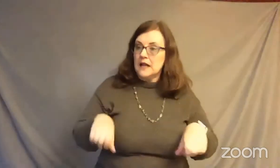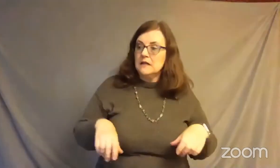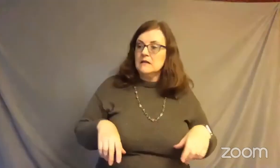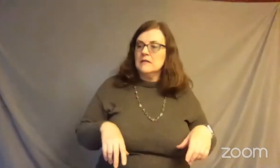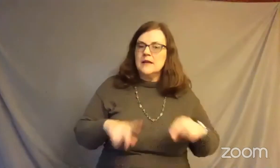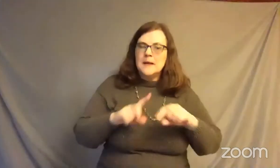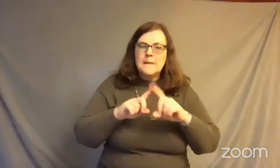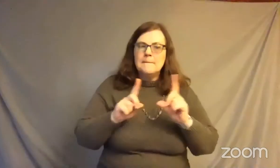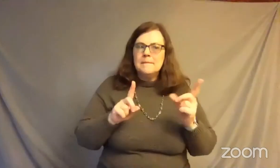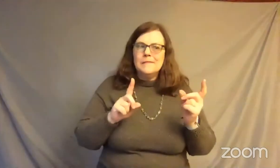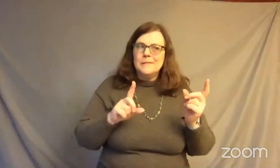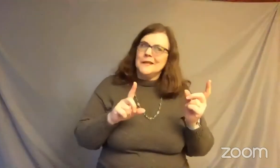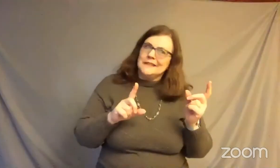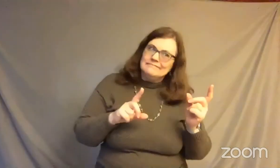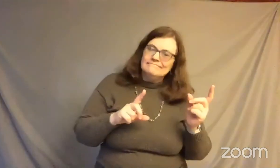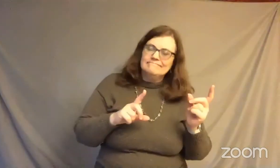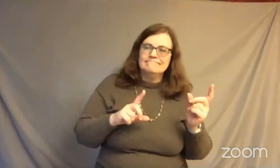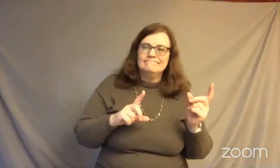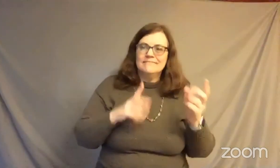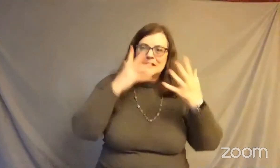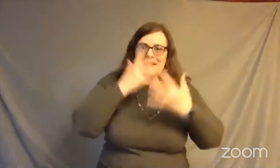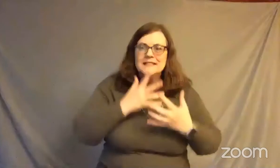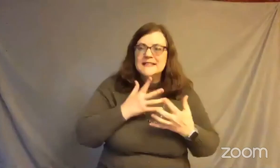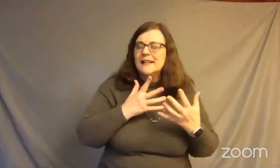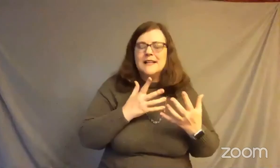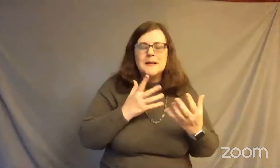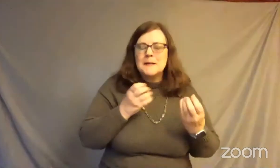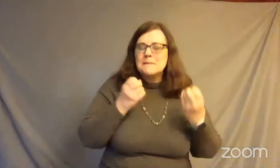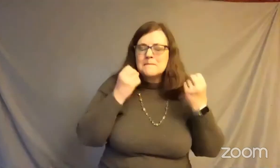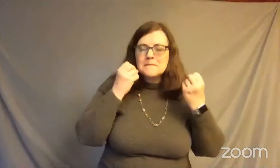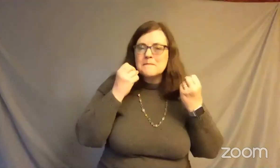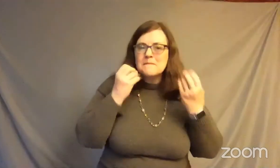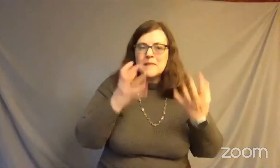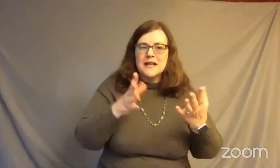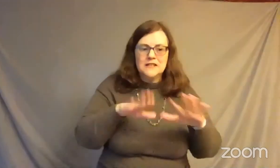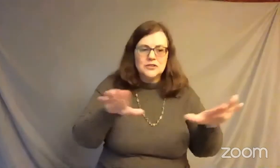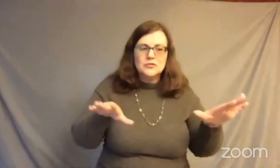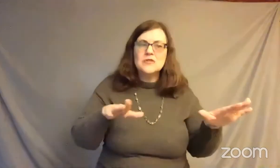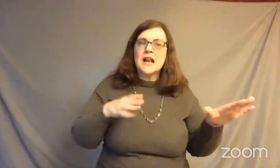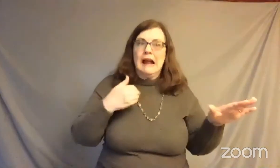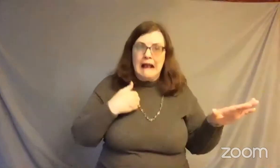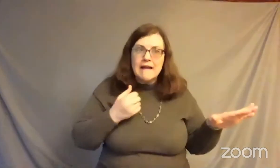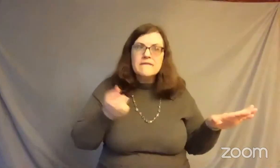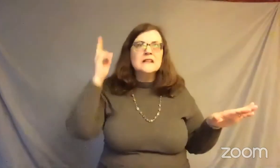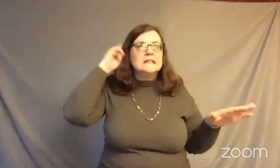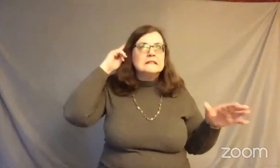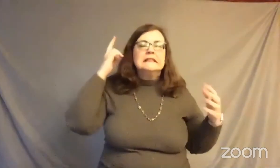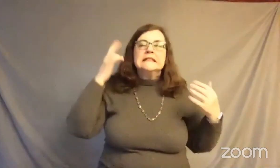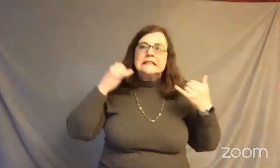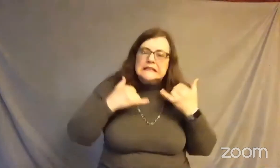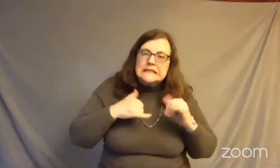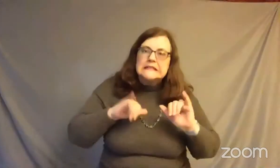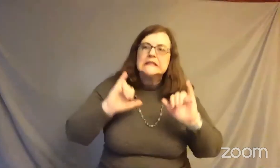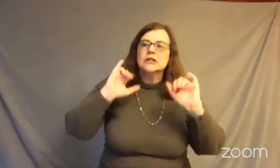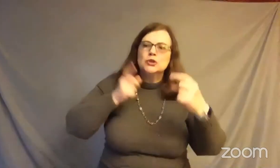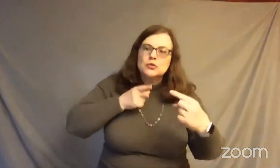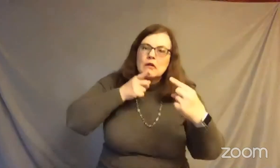And for some children, the acquisition of spoken language might be possible, and that is fine. That is